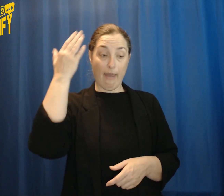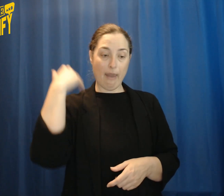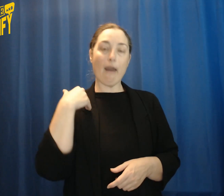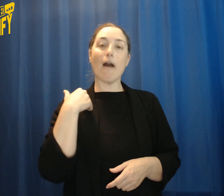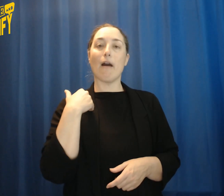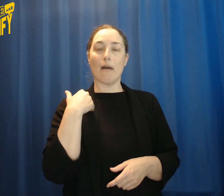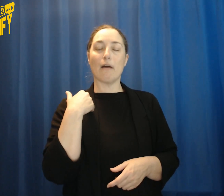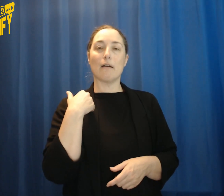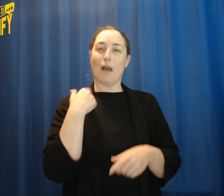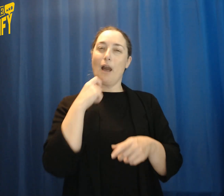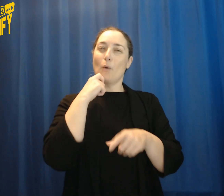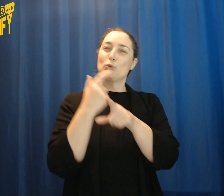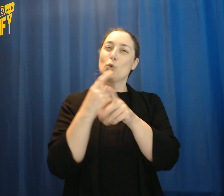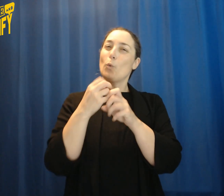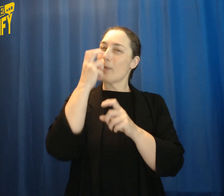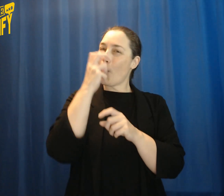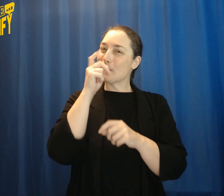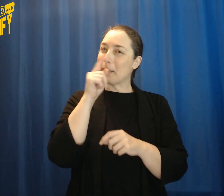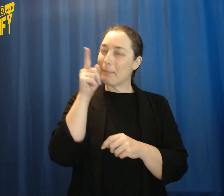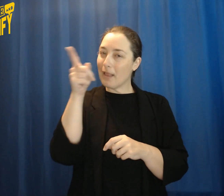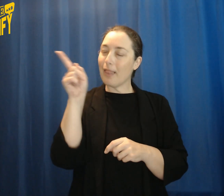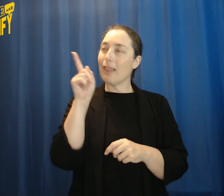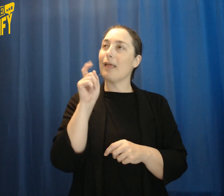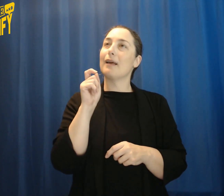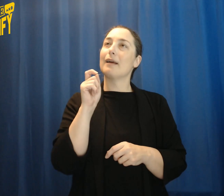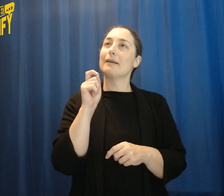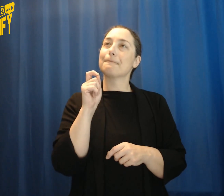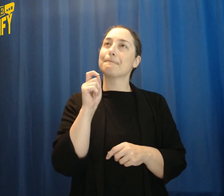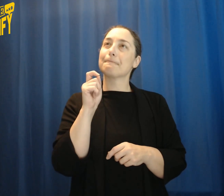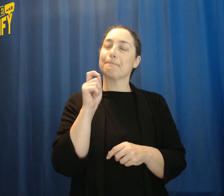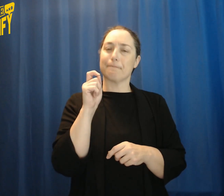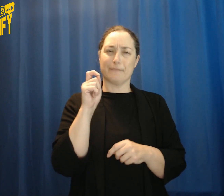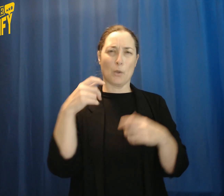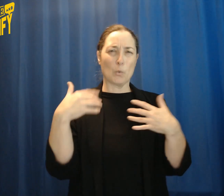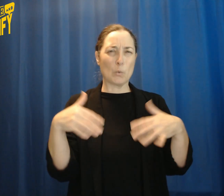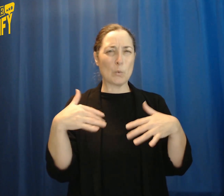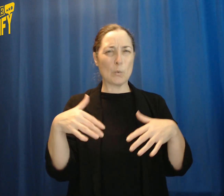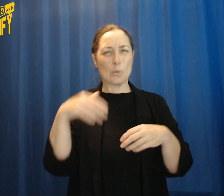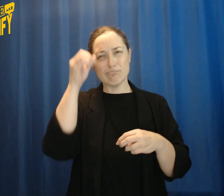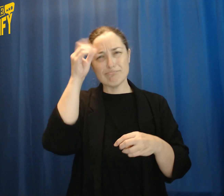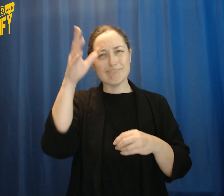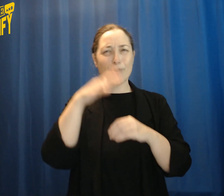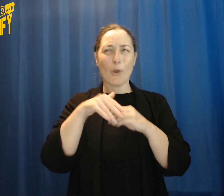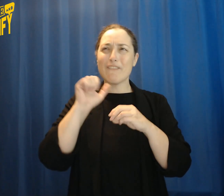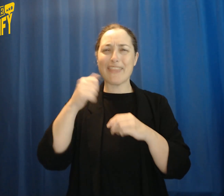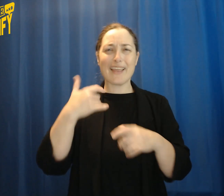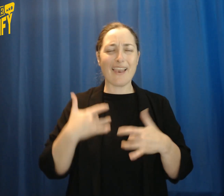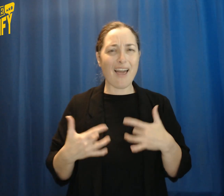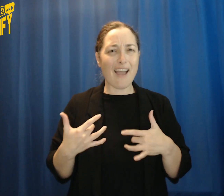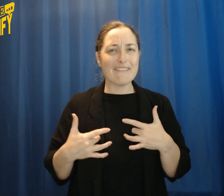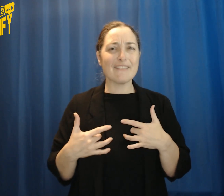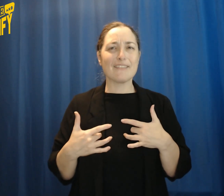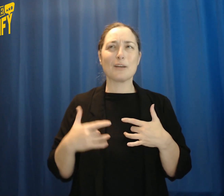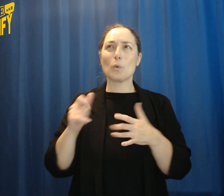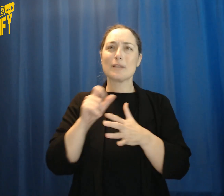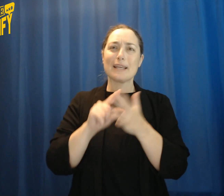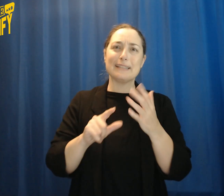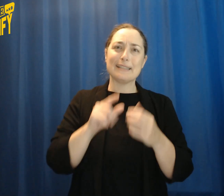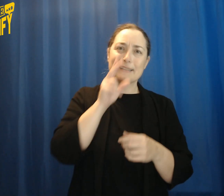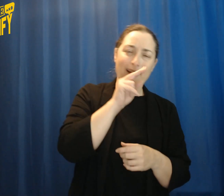and they would be able to tell you so much about what they had done much younger, but what they were doing now that was like,